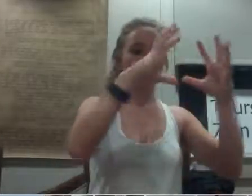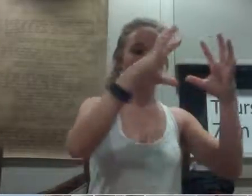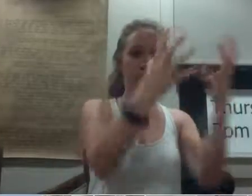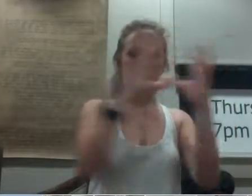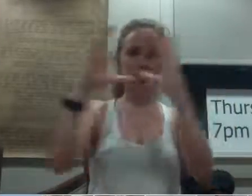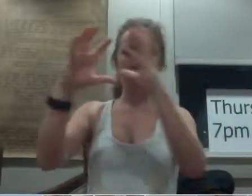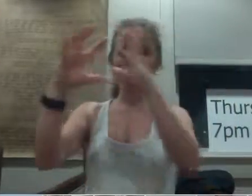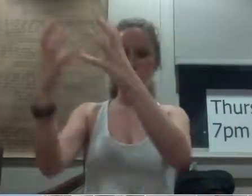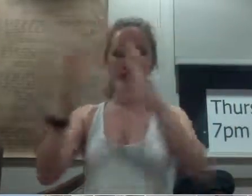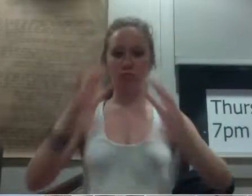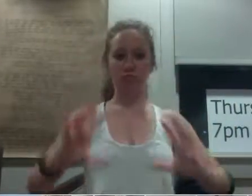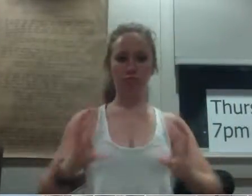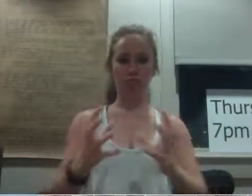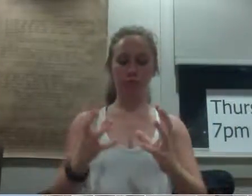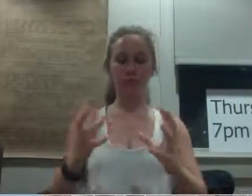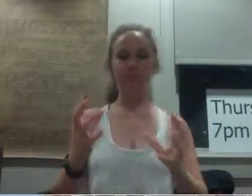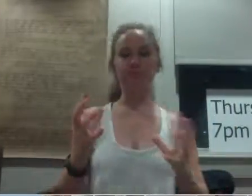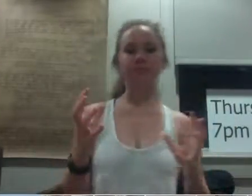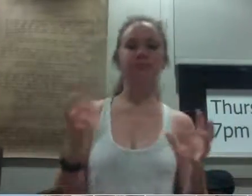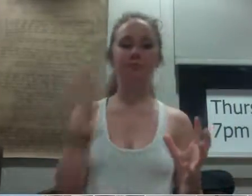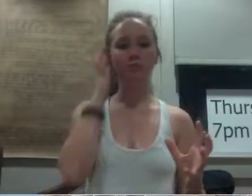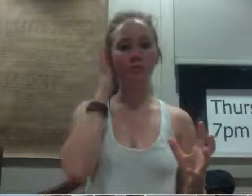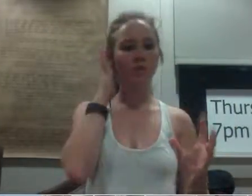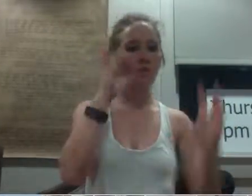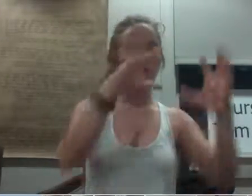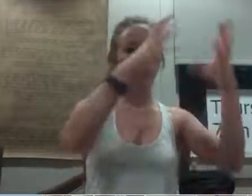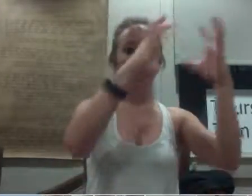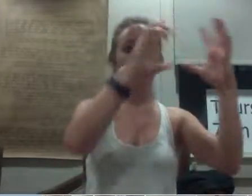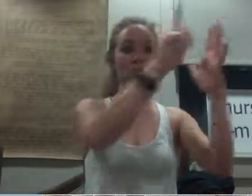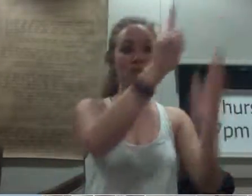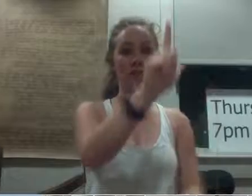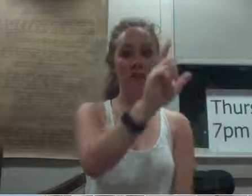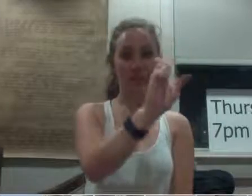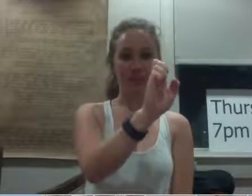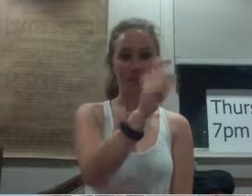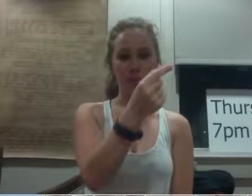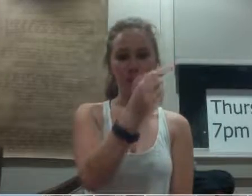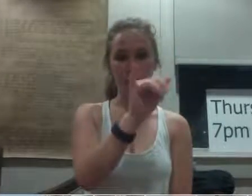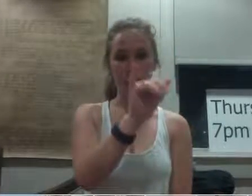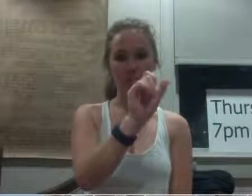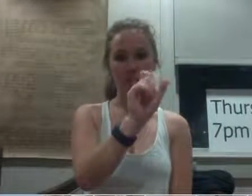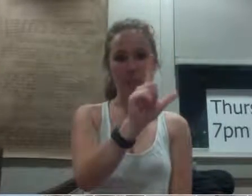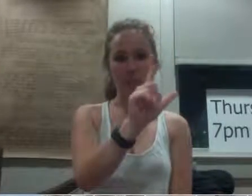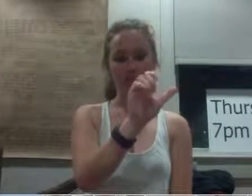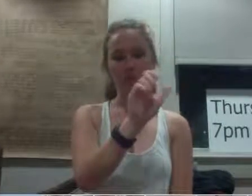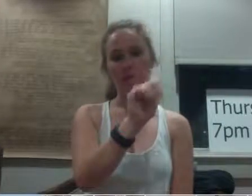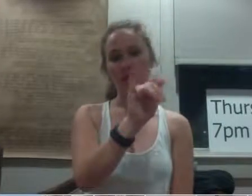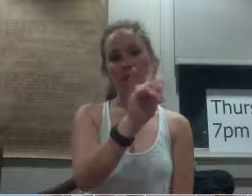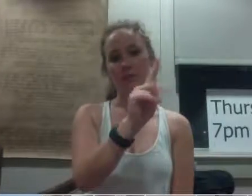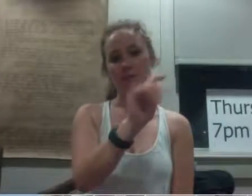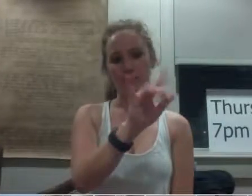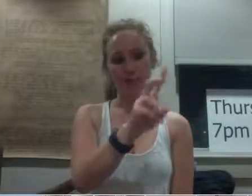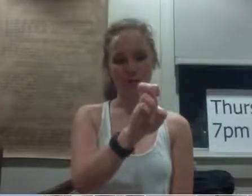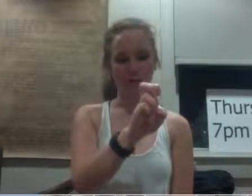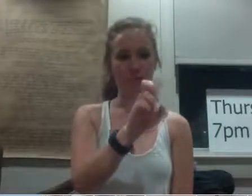where America's government started with 3 branches. the